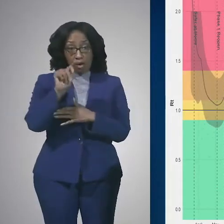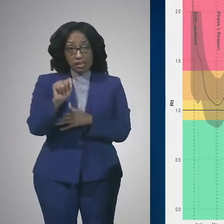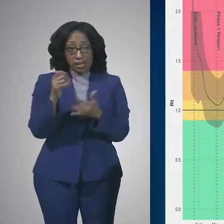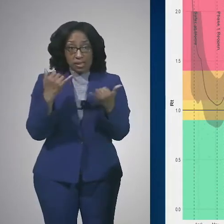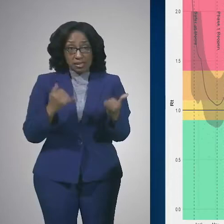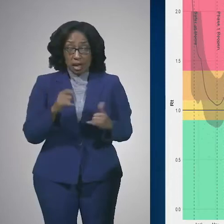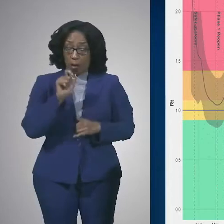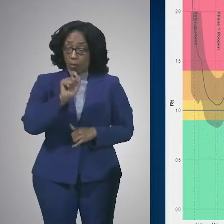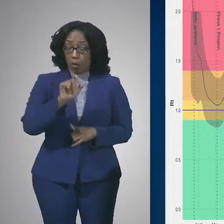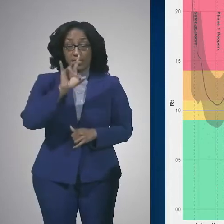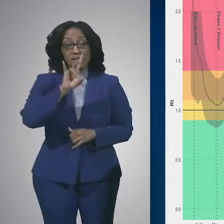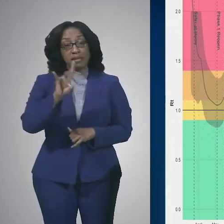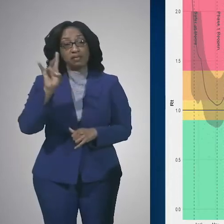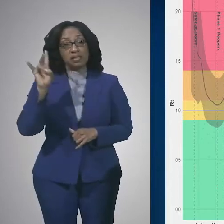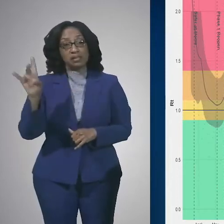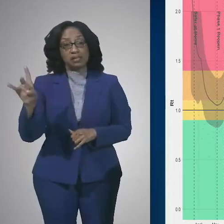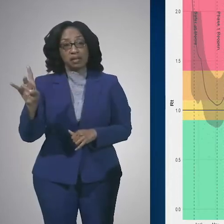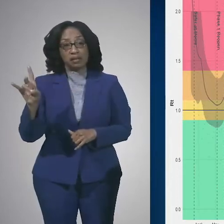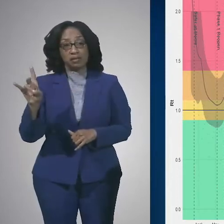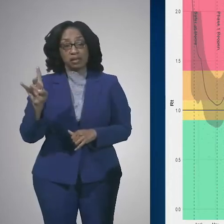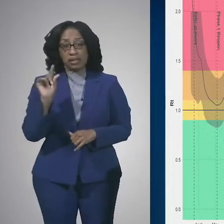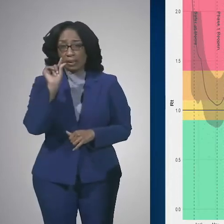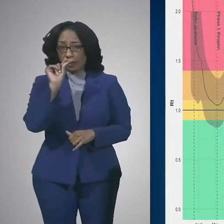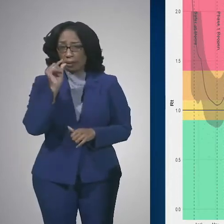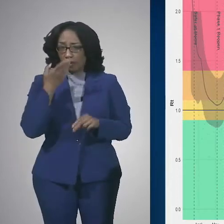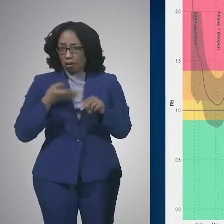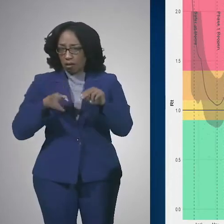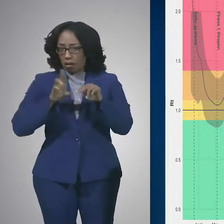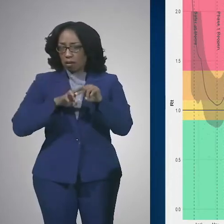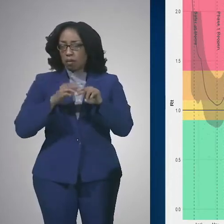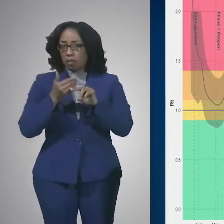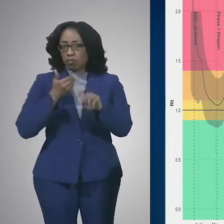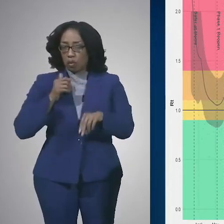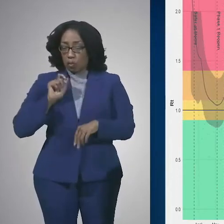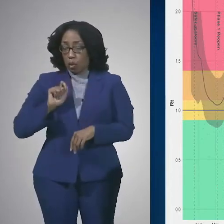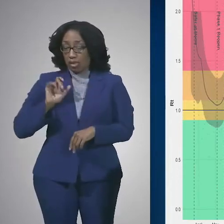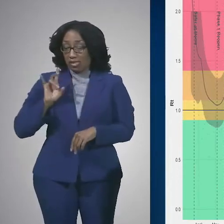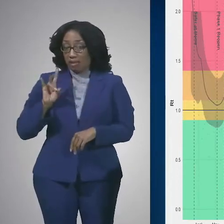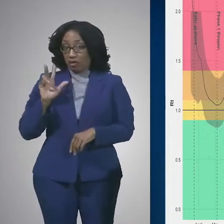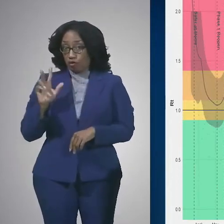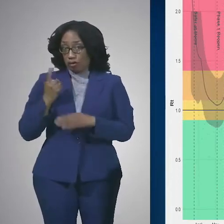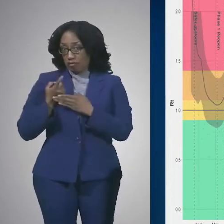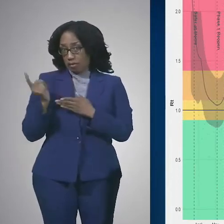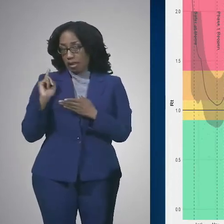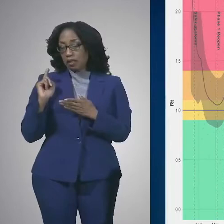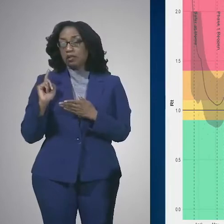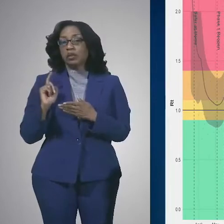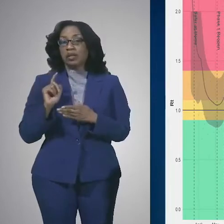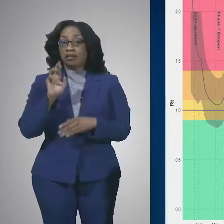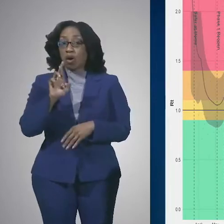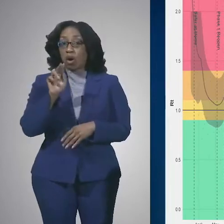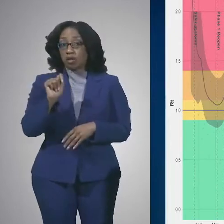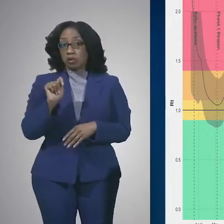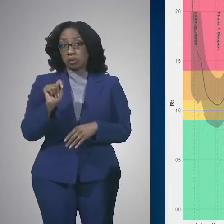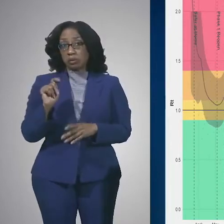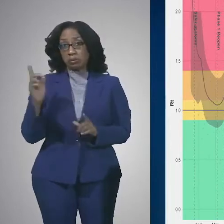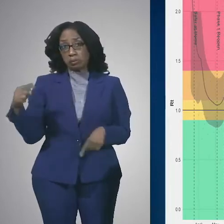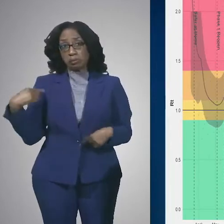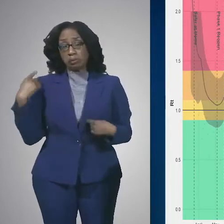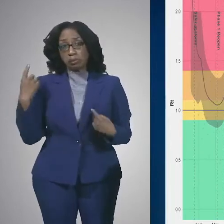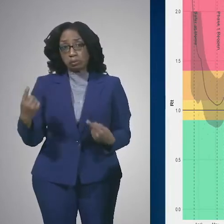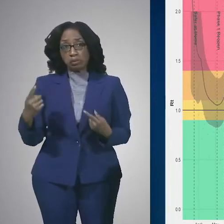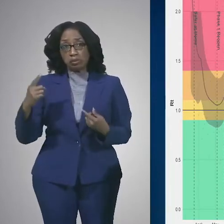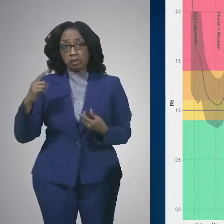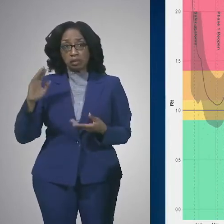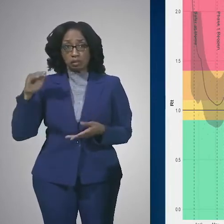now 0.77, a slight increase from 0.73 reported last week. RT has overall